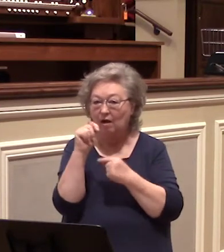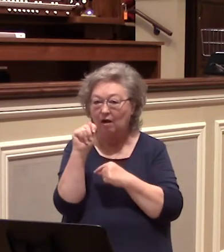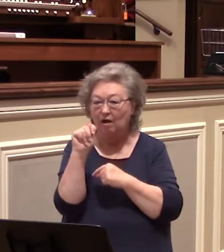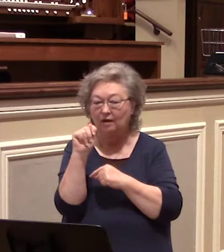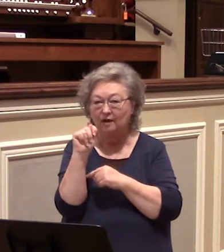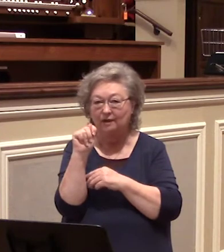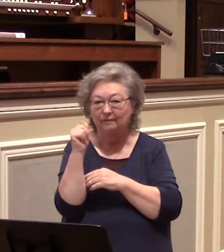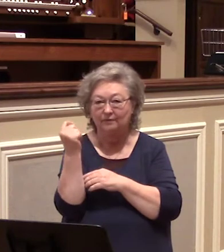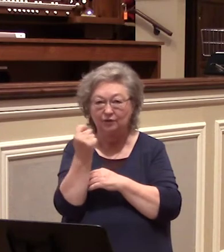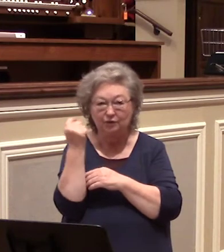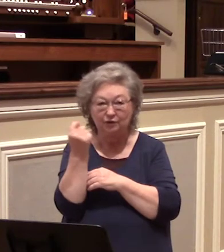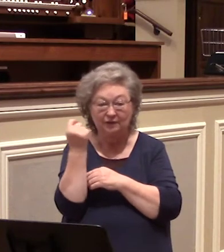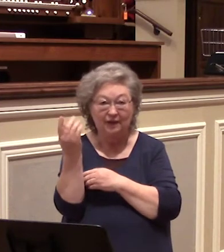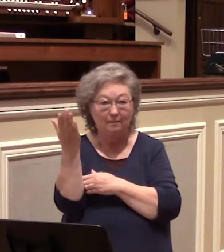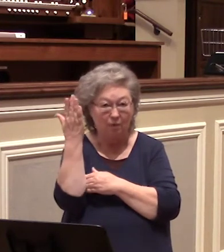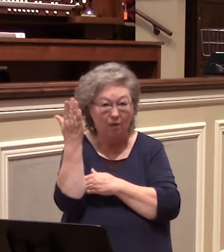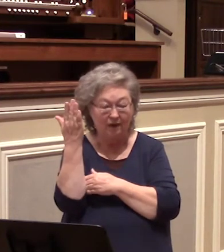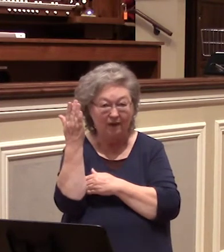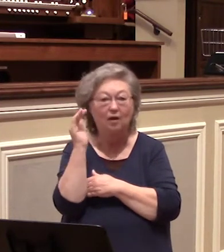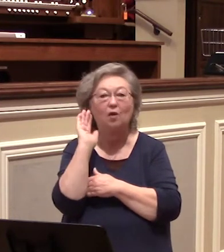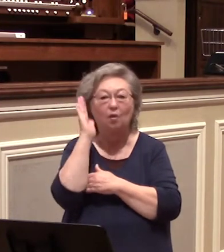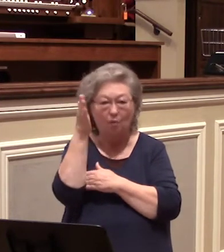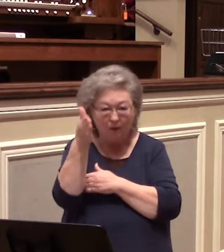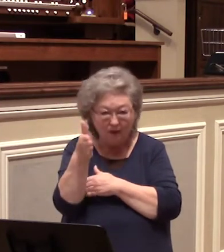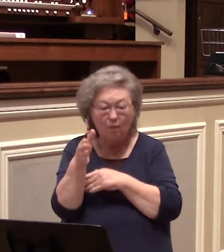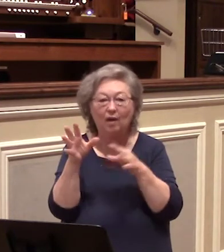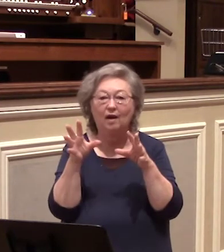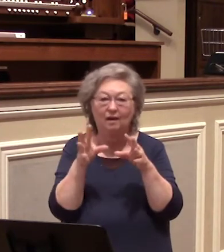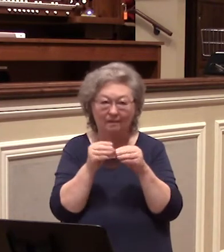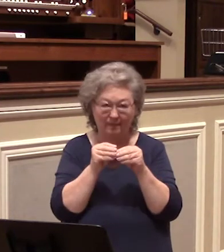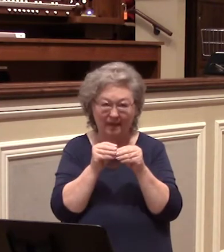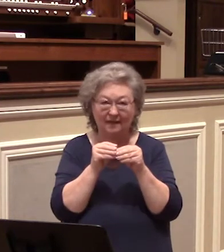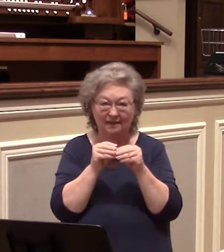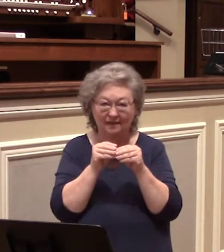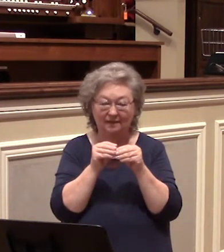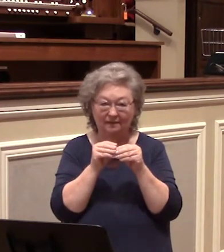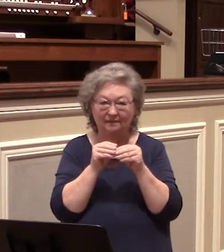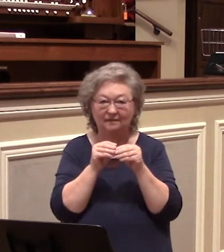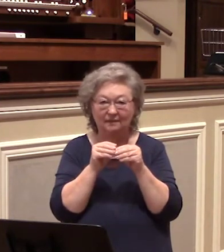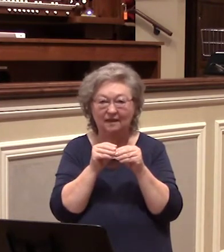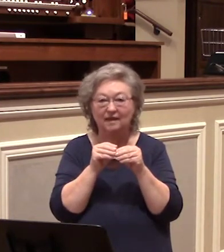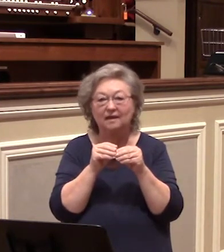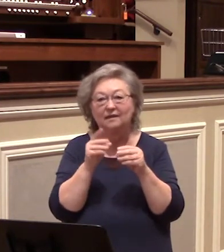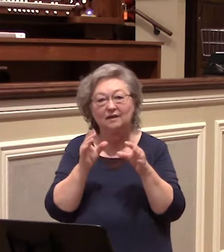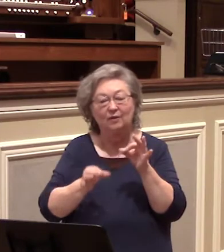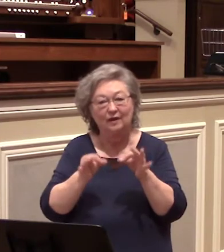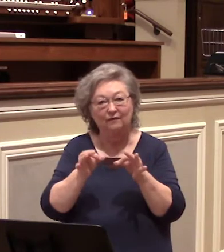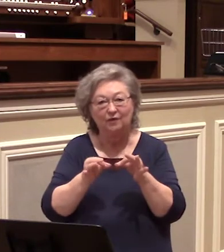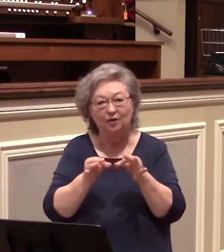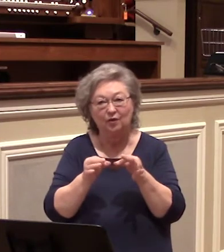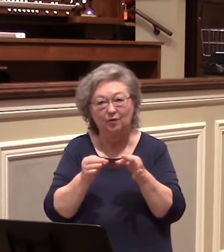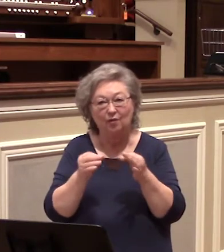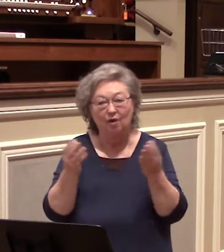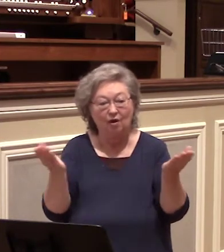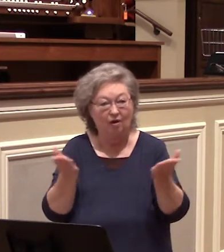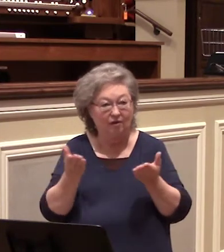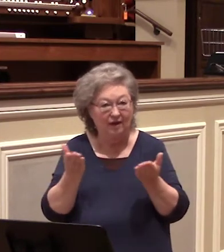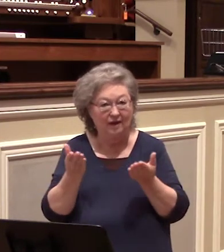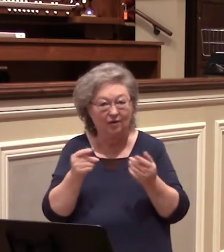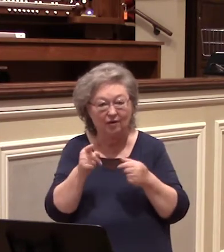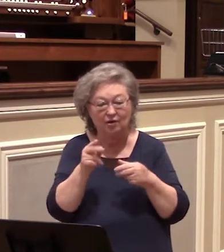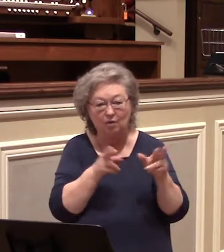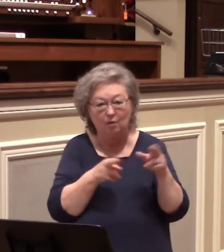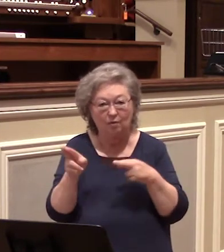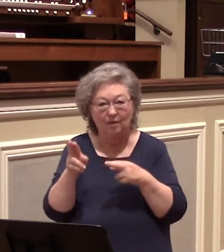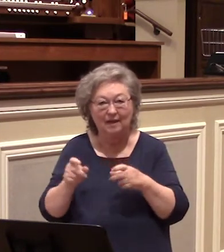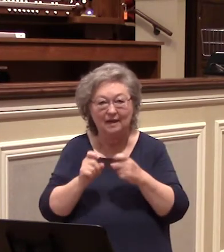this coming Tuesday and the following Tuesday as well. As you leave today, if you came prepared to give your tithes and offering, there are offering